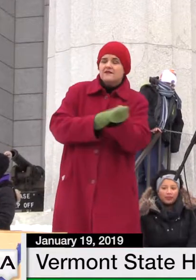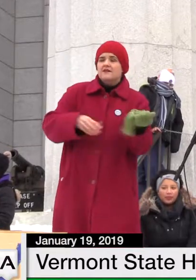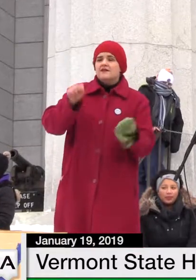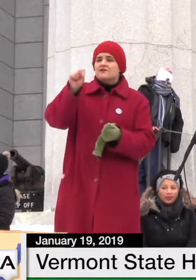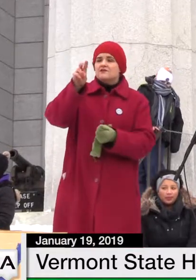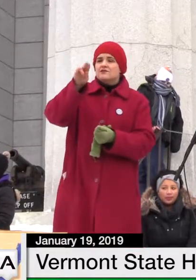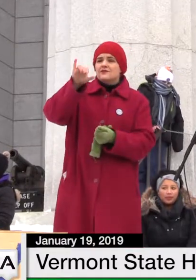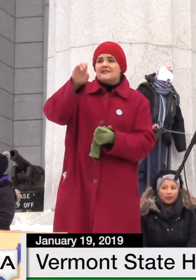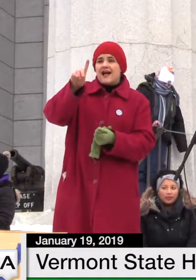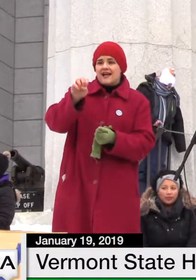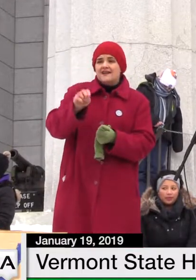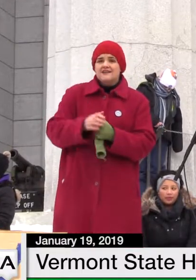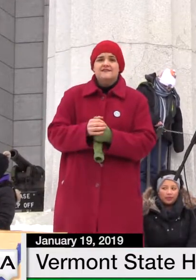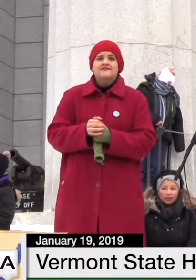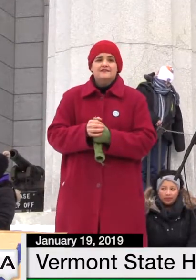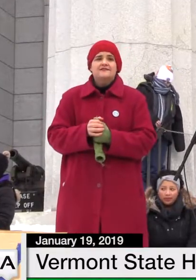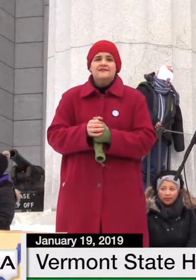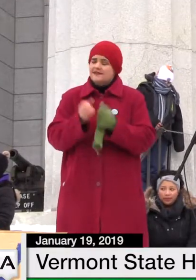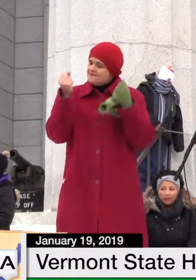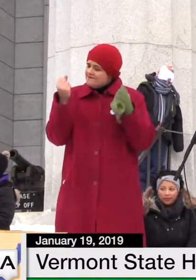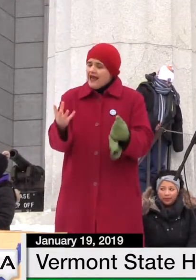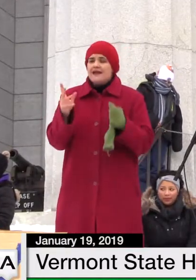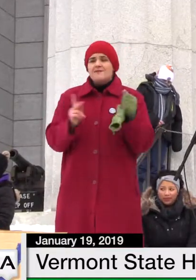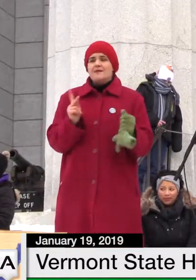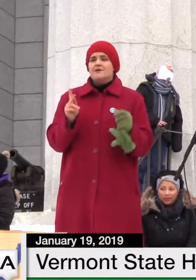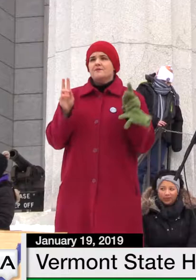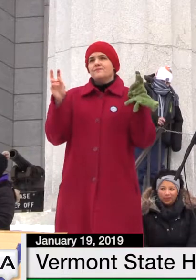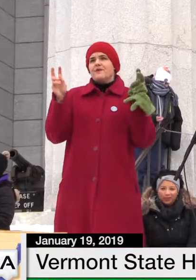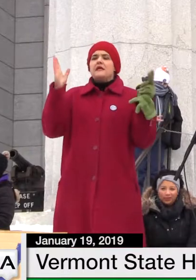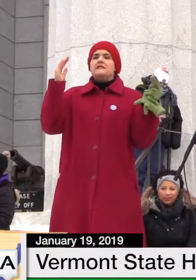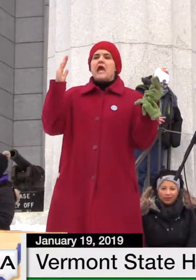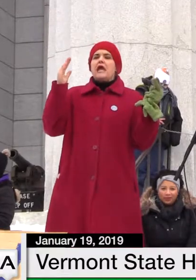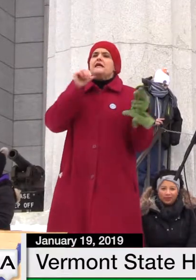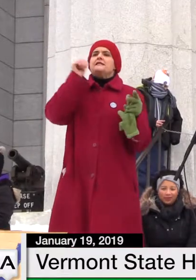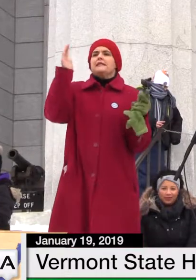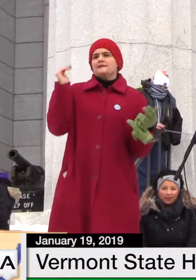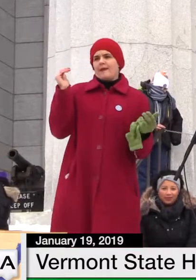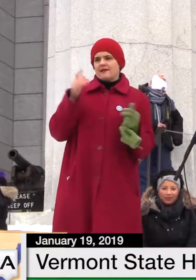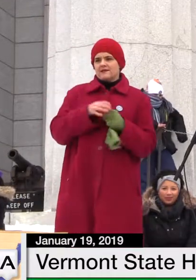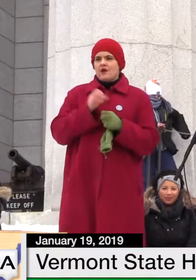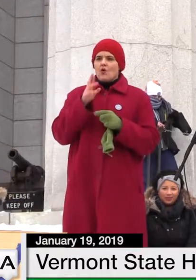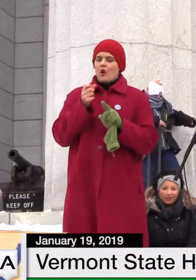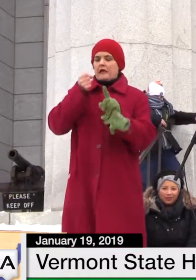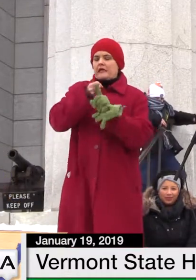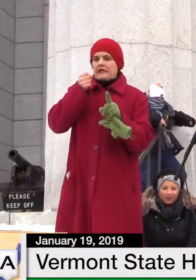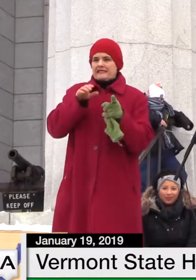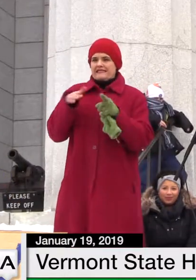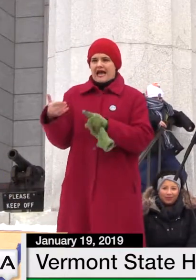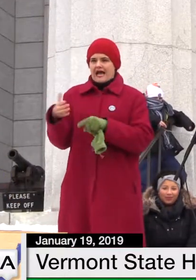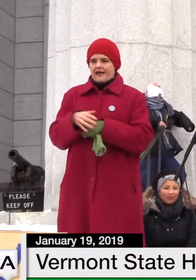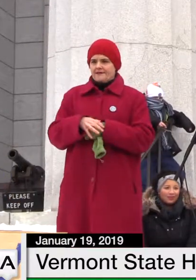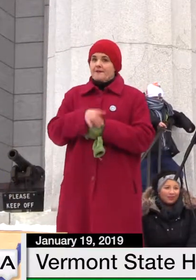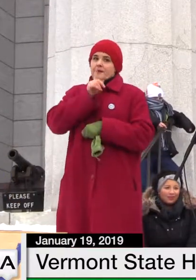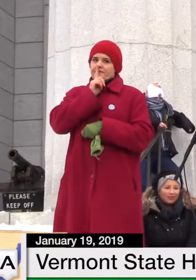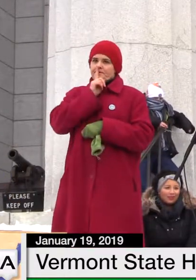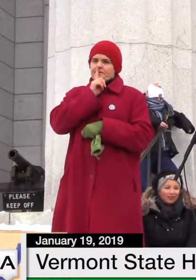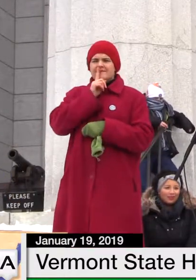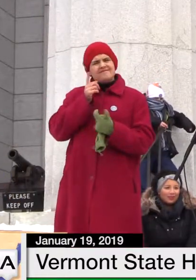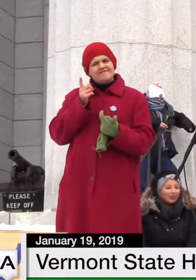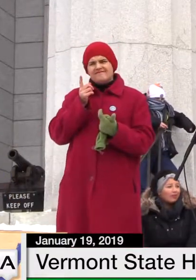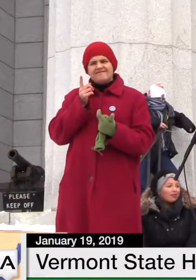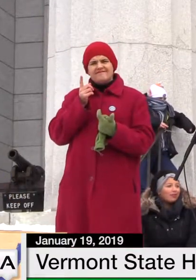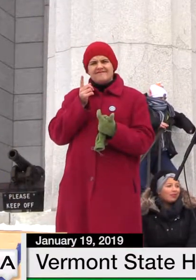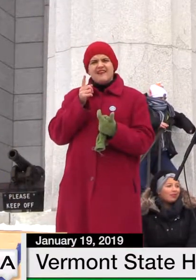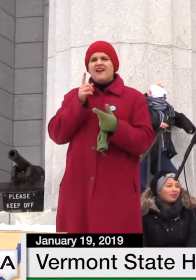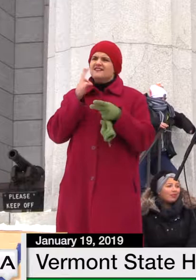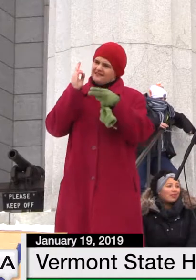A lot of people die unexpectedly or suddenly. This is code for an epidemic that we must